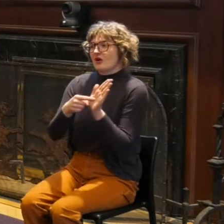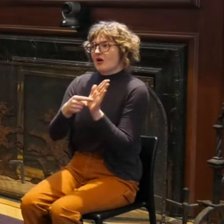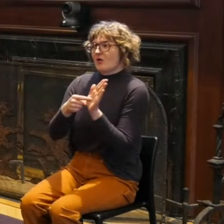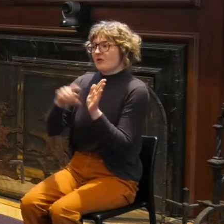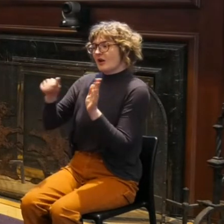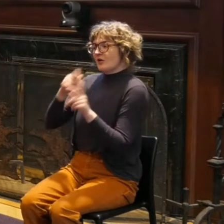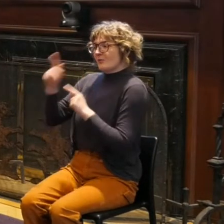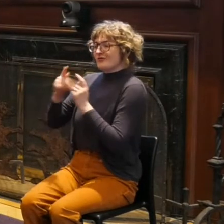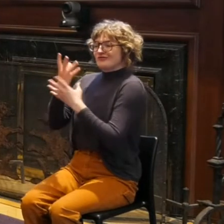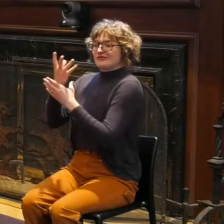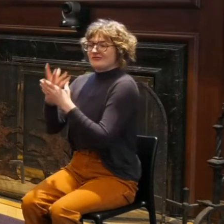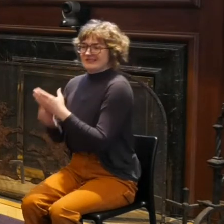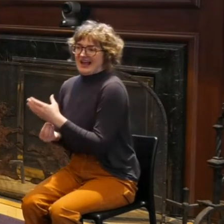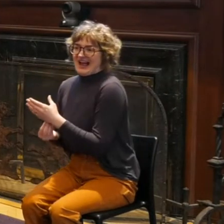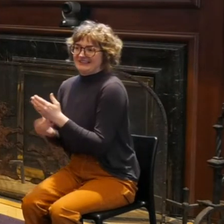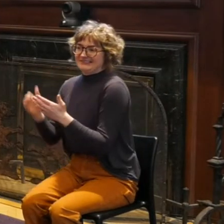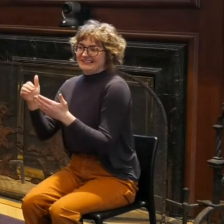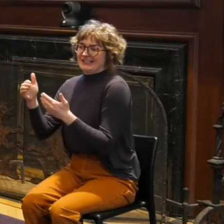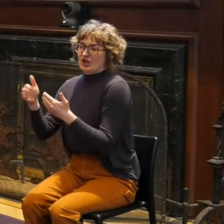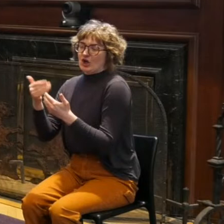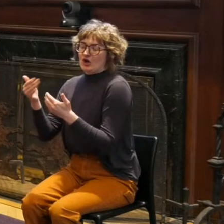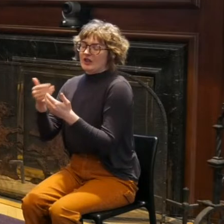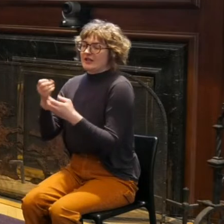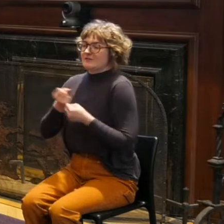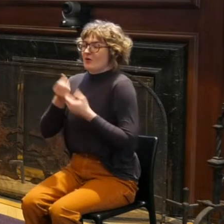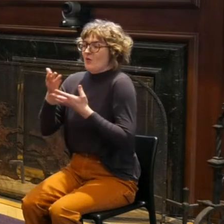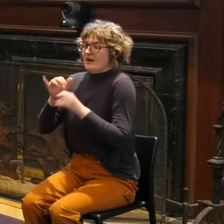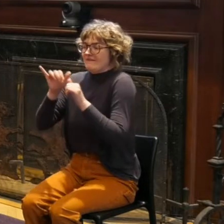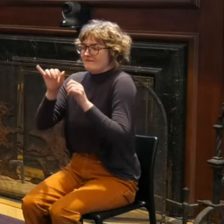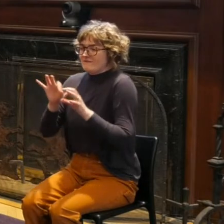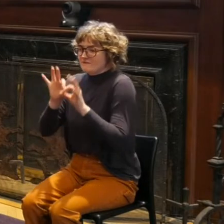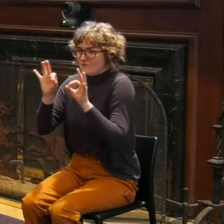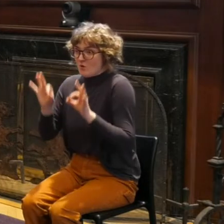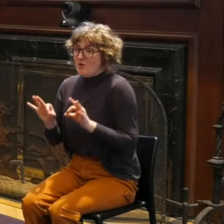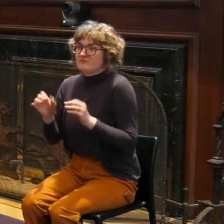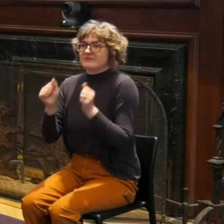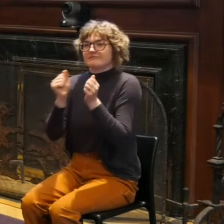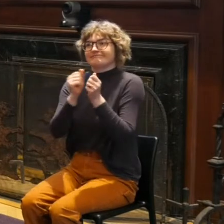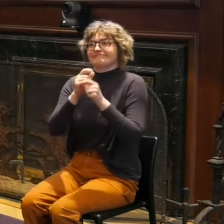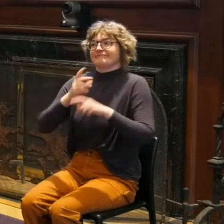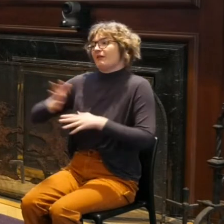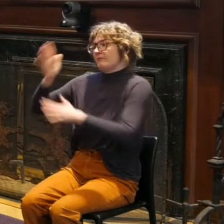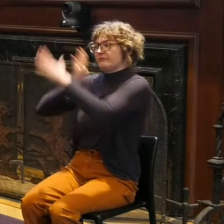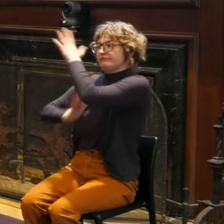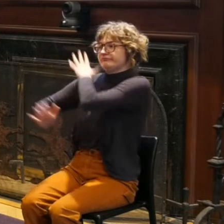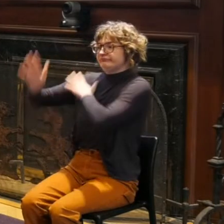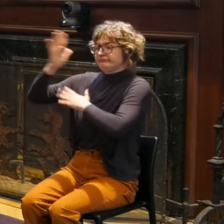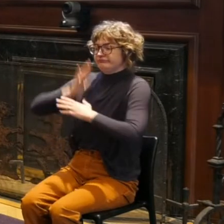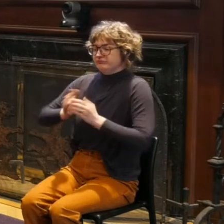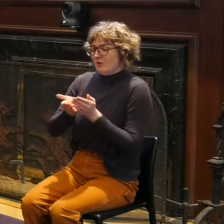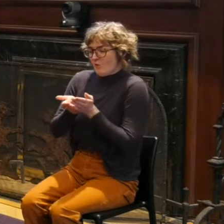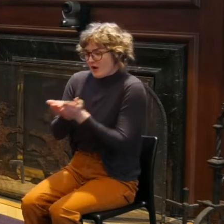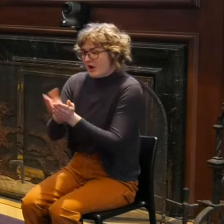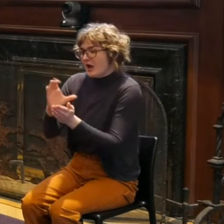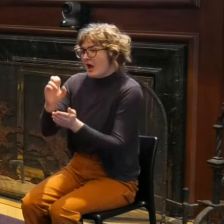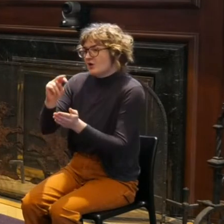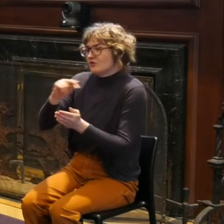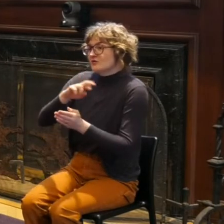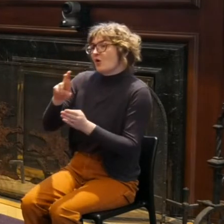is gone. It's probably one of the earliest poetic forms. We probably wrote it on cave walls or on the side of canoes.